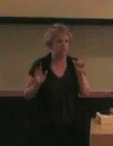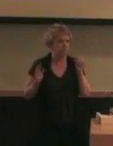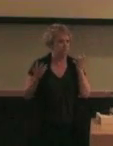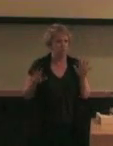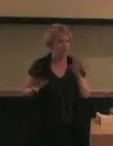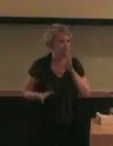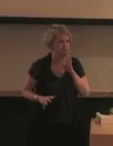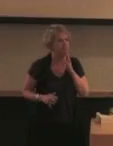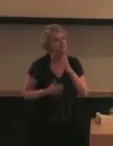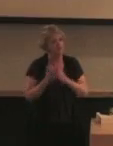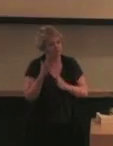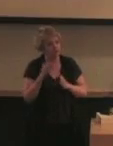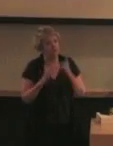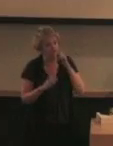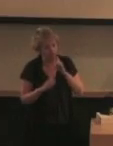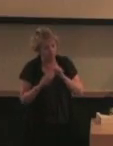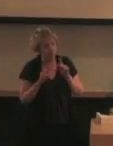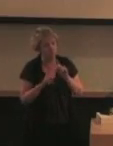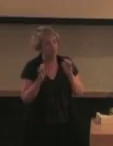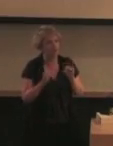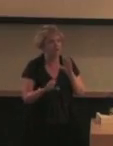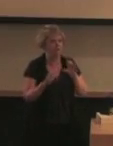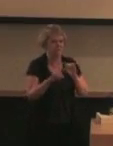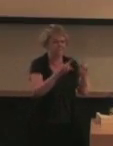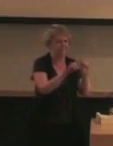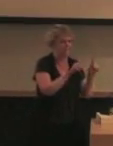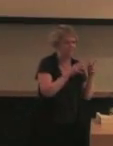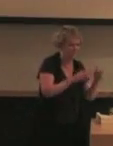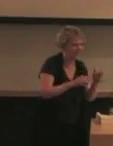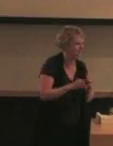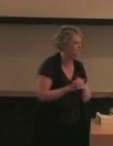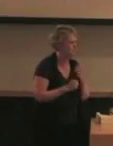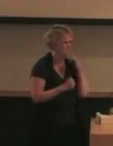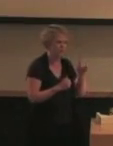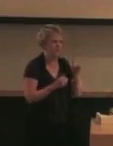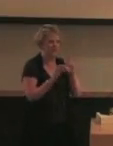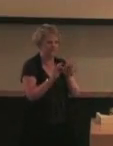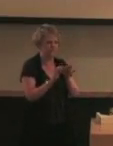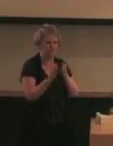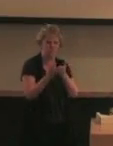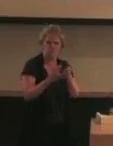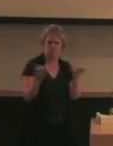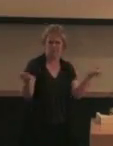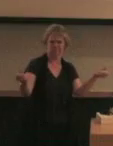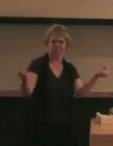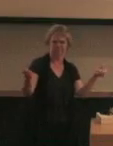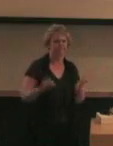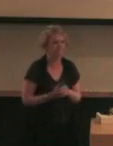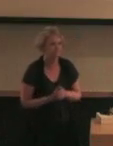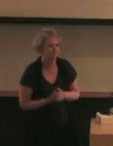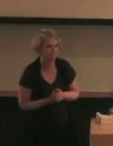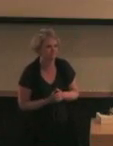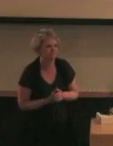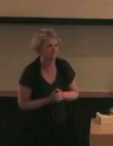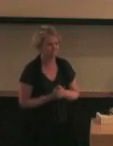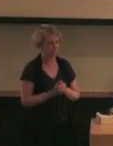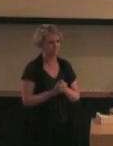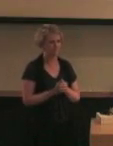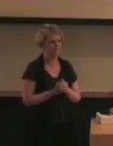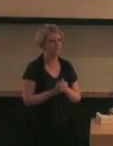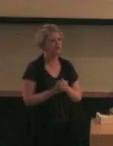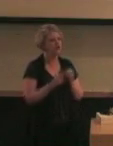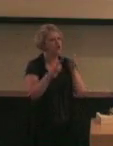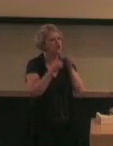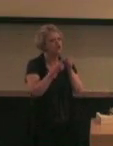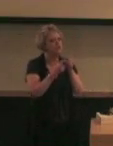Deaf people are able to communicate by other means, such as through sign language. The